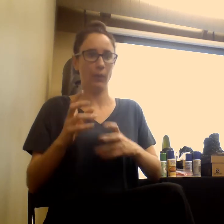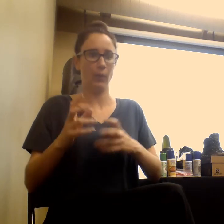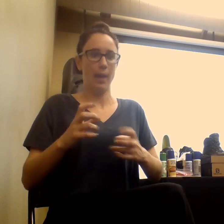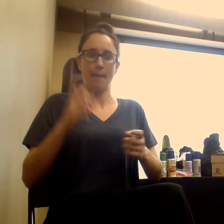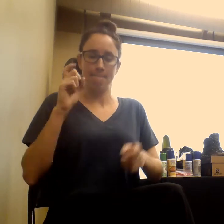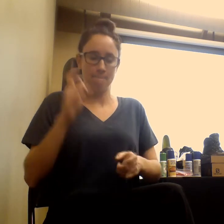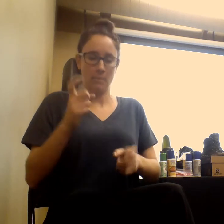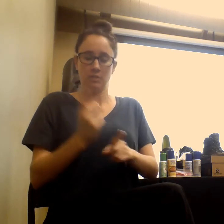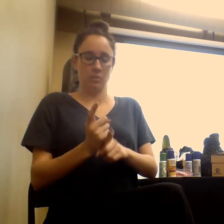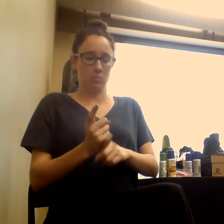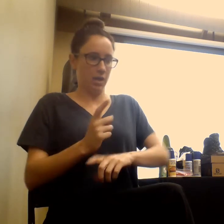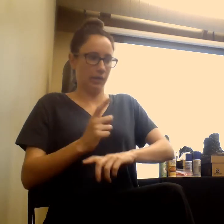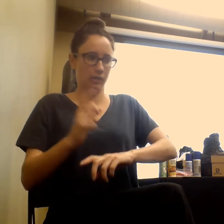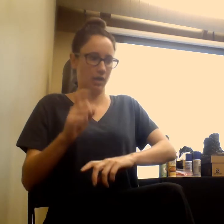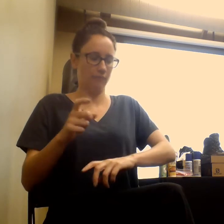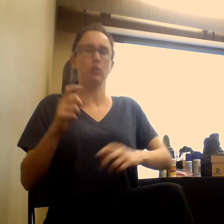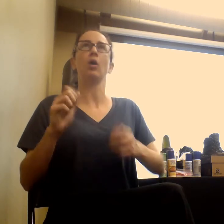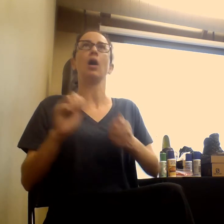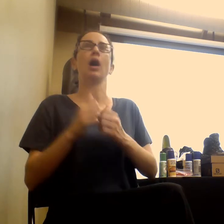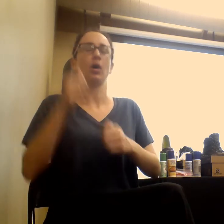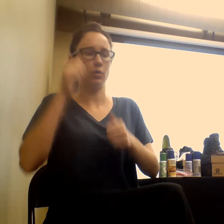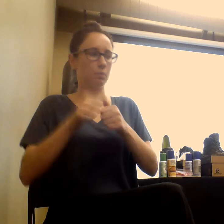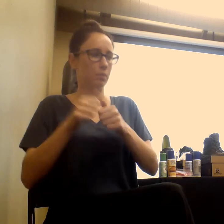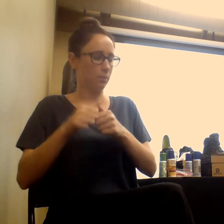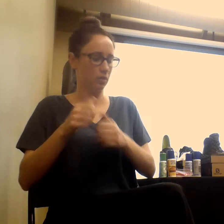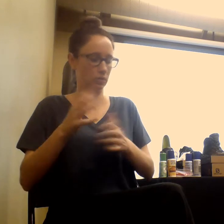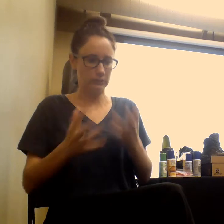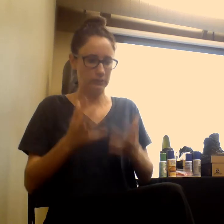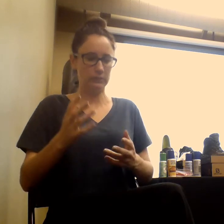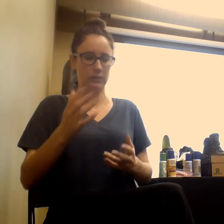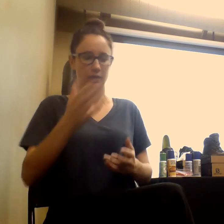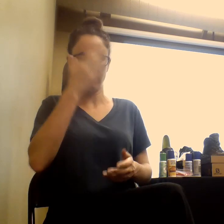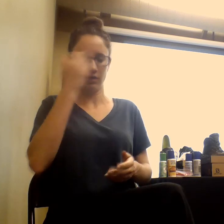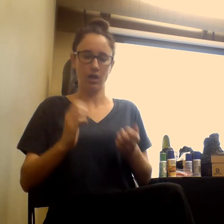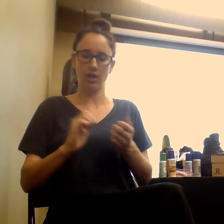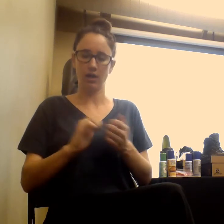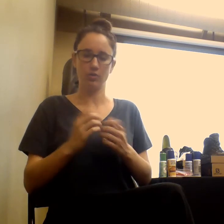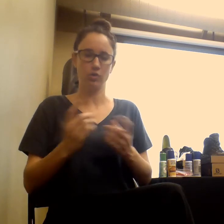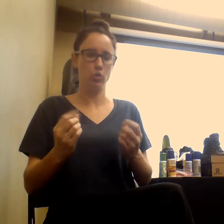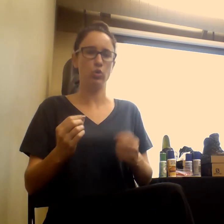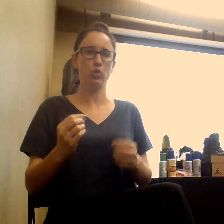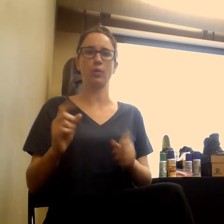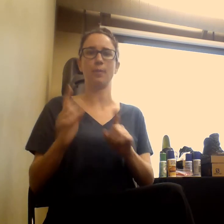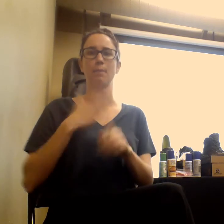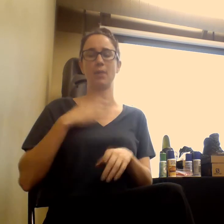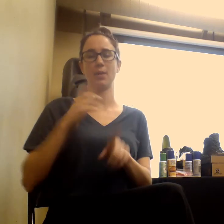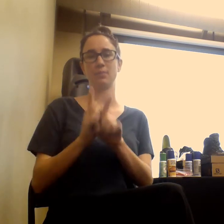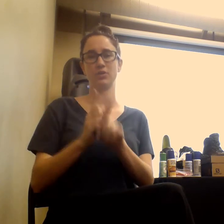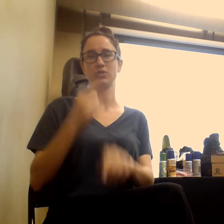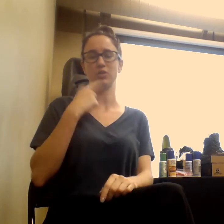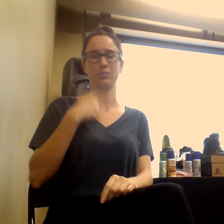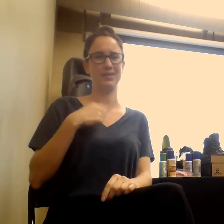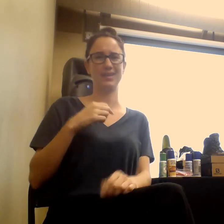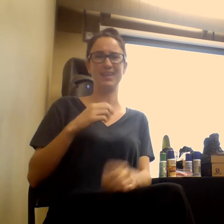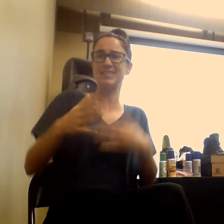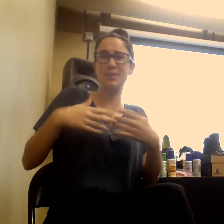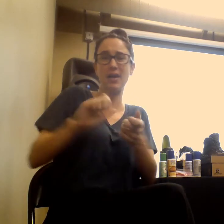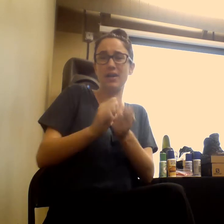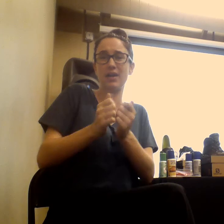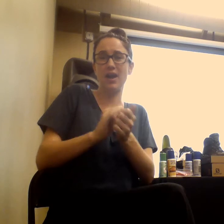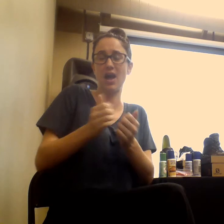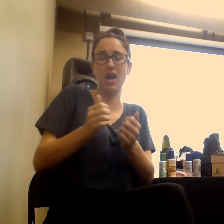right. I'm like, okay, I can deal with it. So play around with it some. Let's see what else we got. Has everybody got those techniques